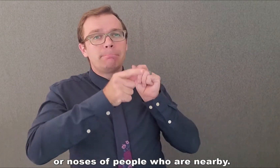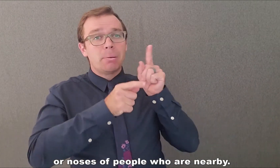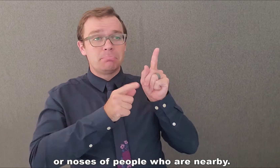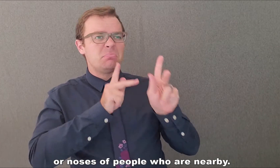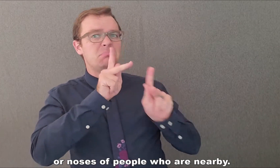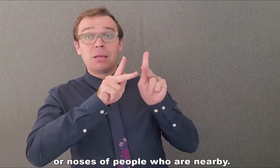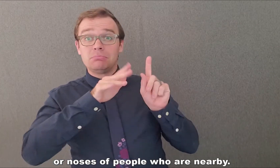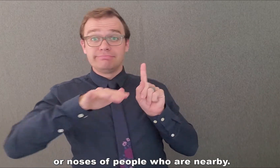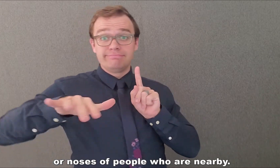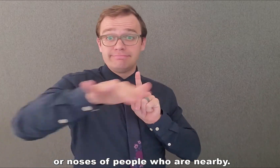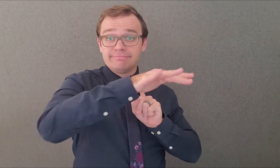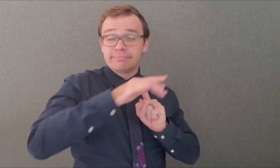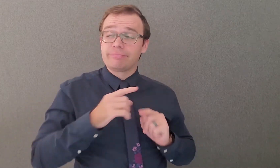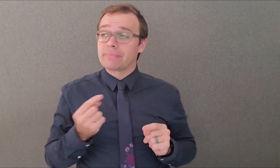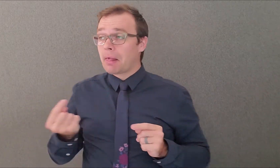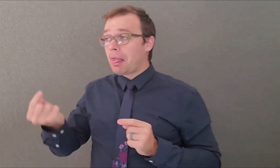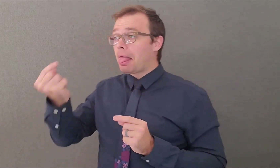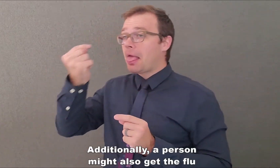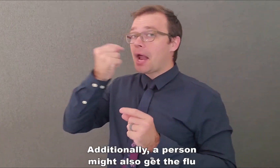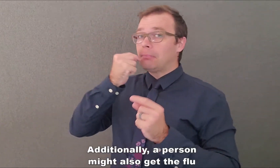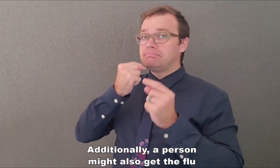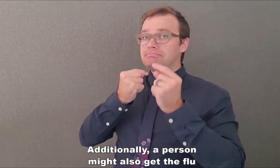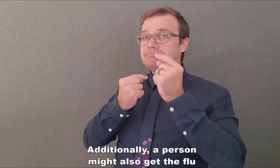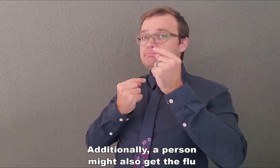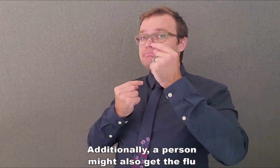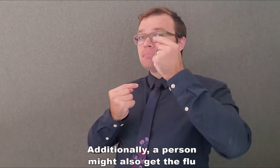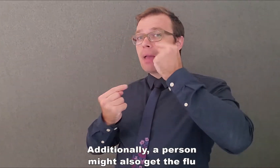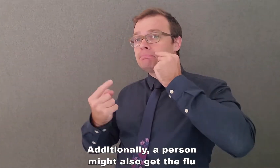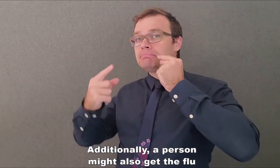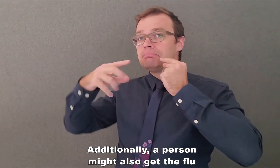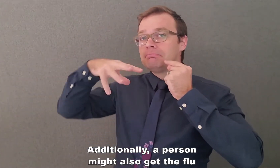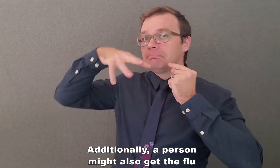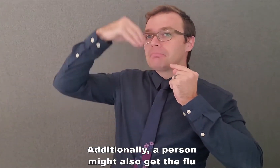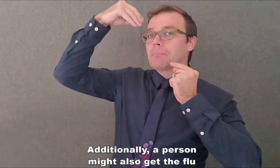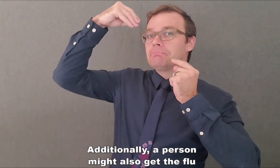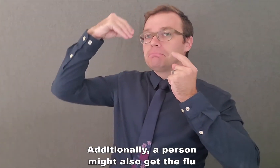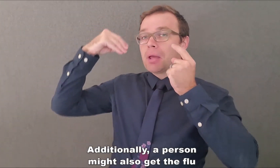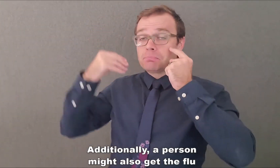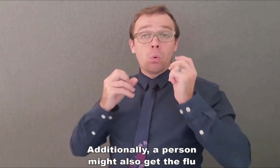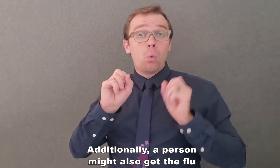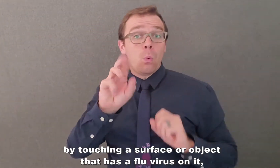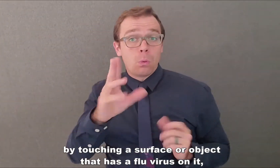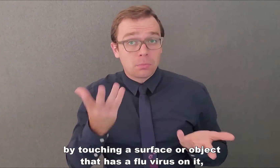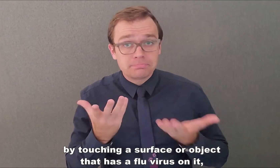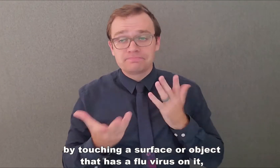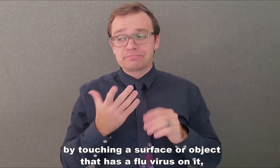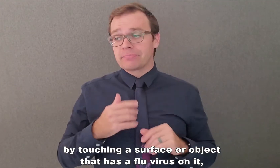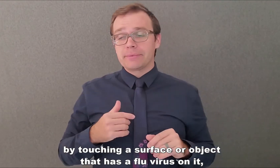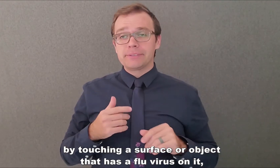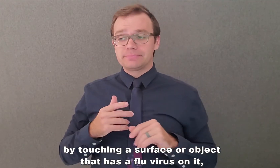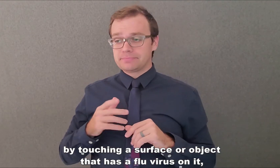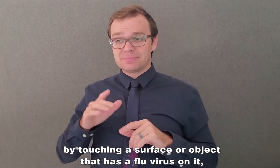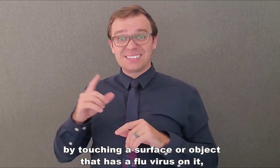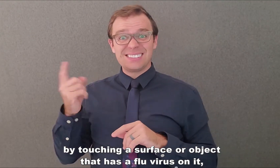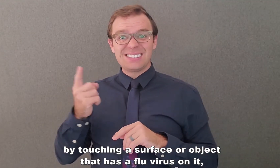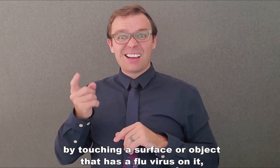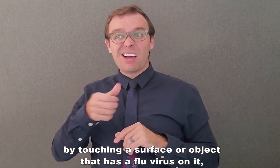who are nearby. Additionally, a person might also get the flu by touching a surface or object that